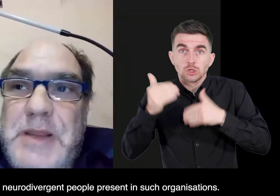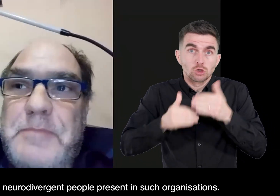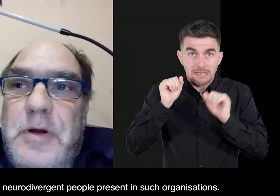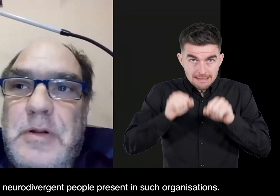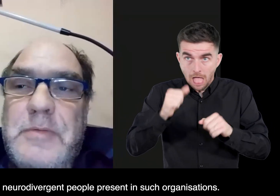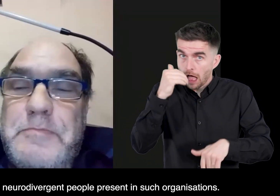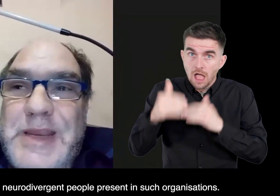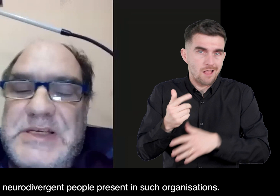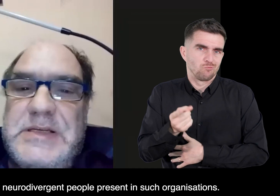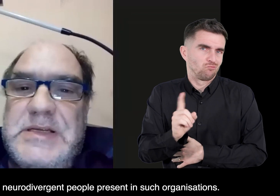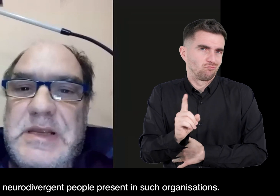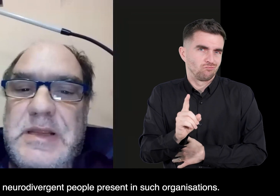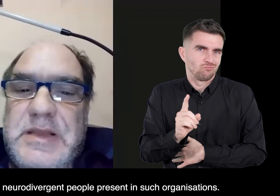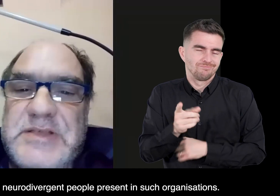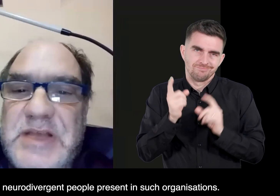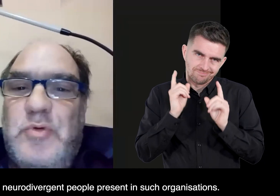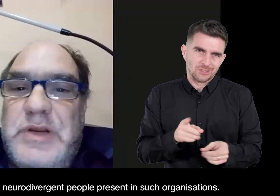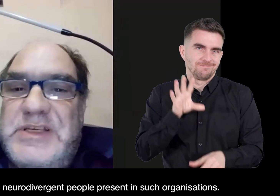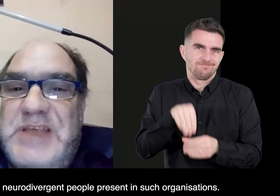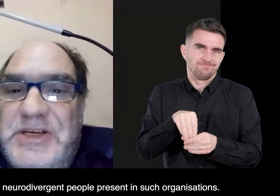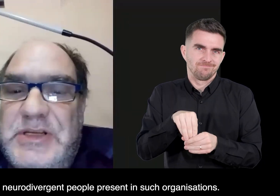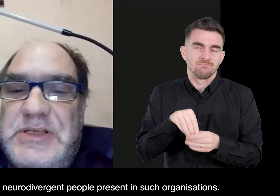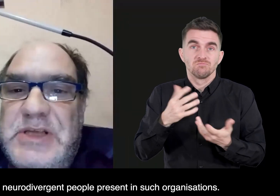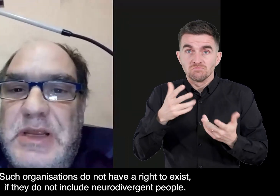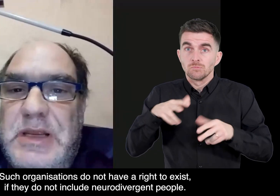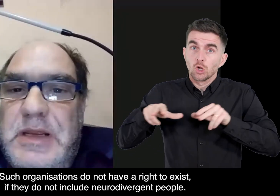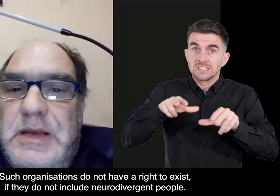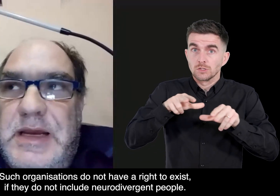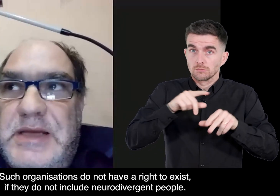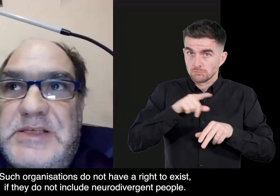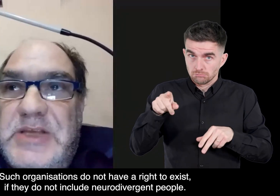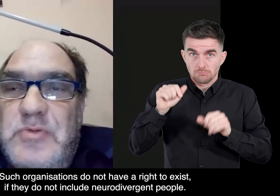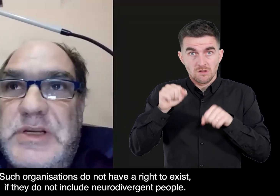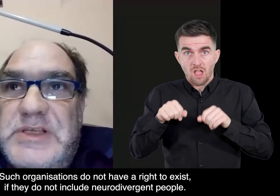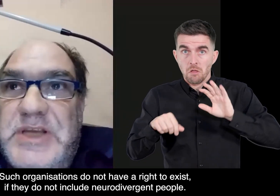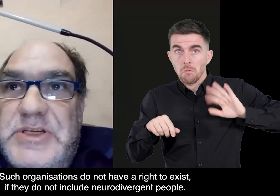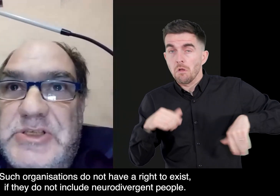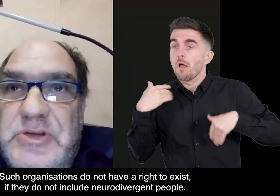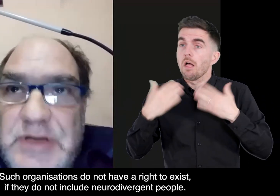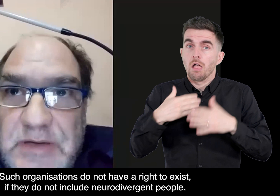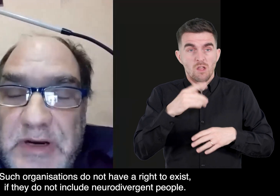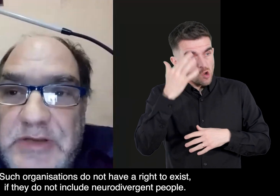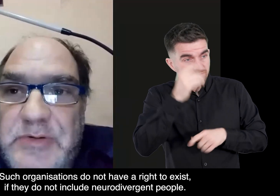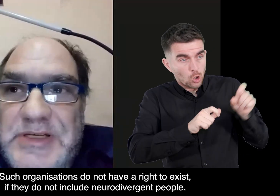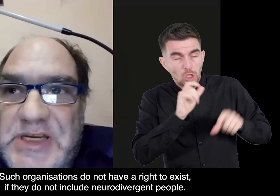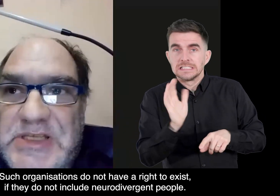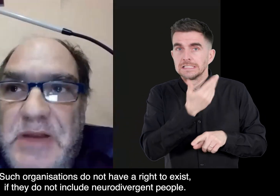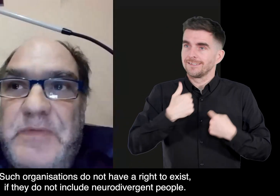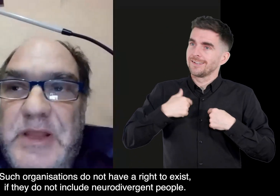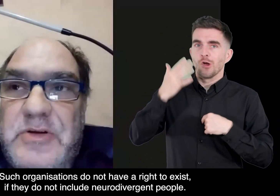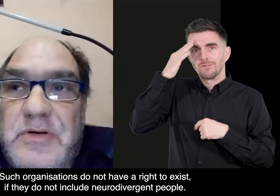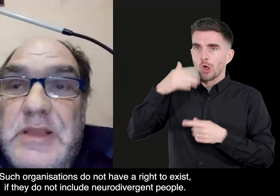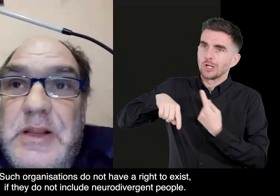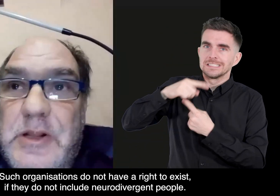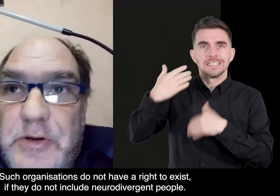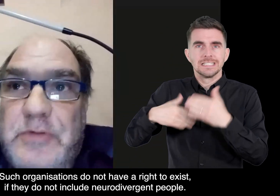neurodivergent people present in such organizations. Such organizations do not have a right to exist if they